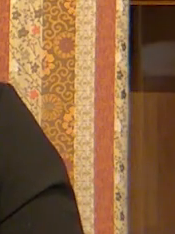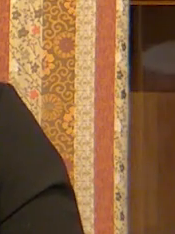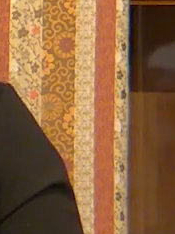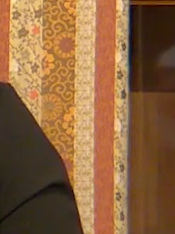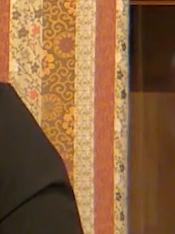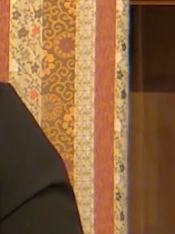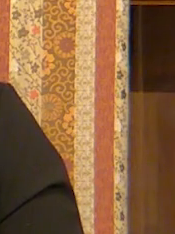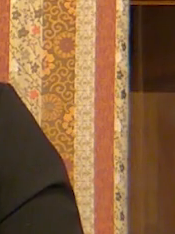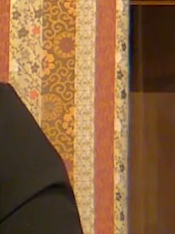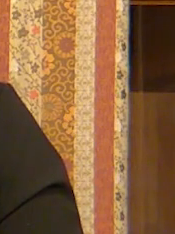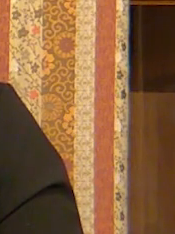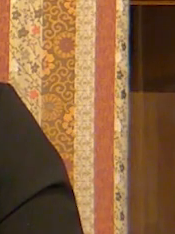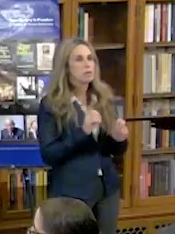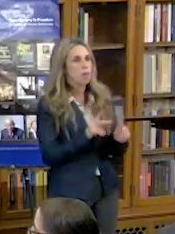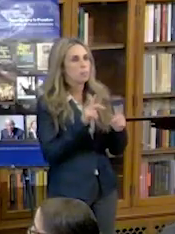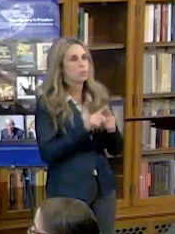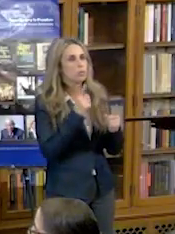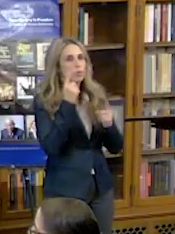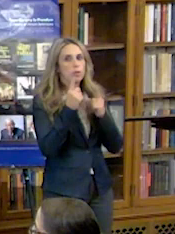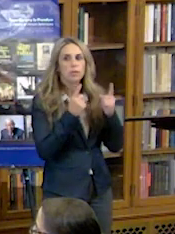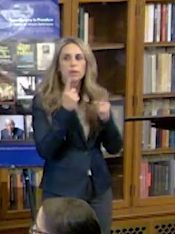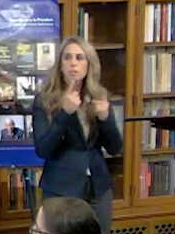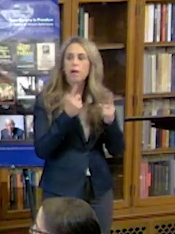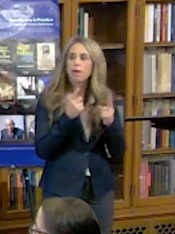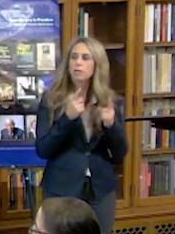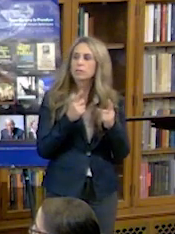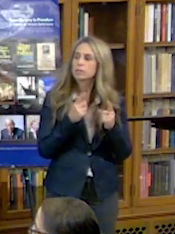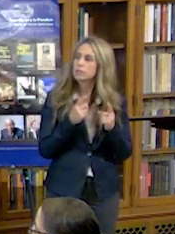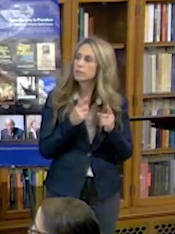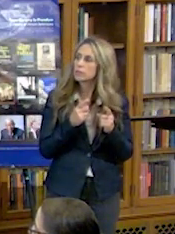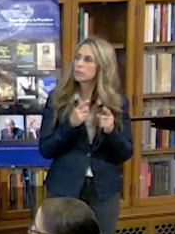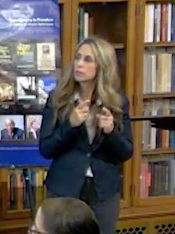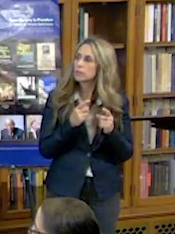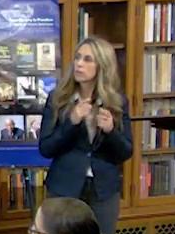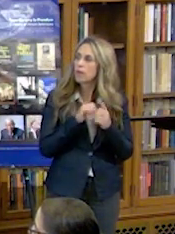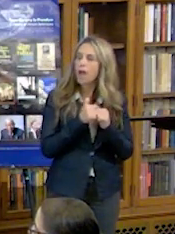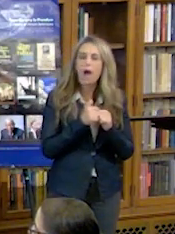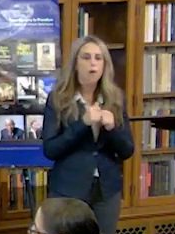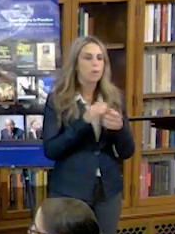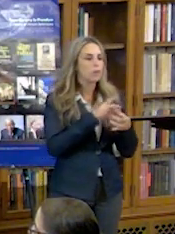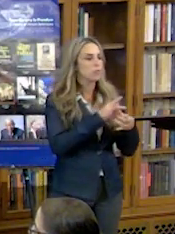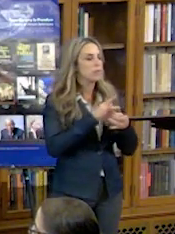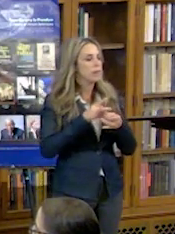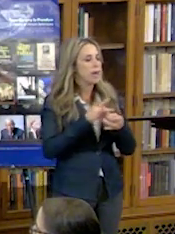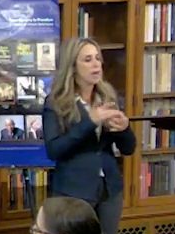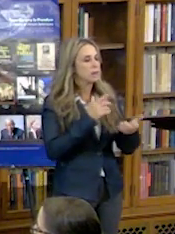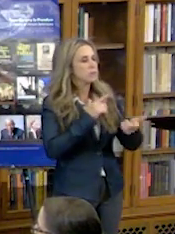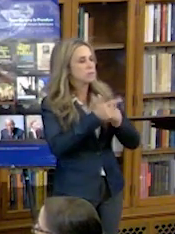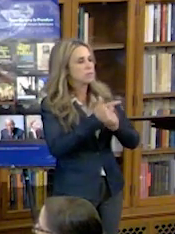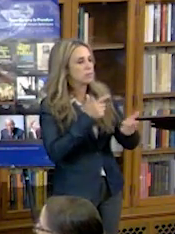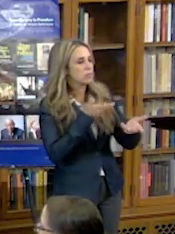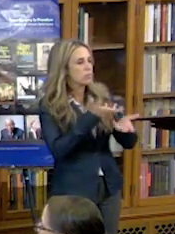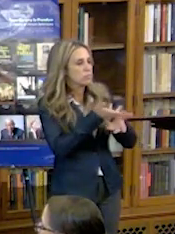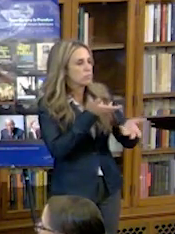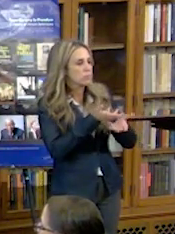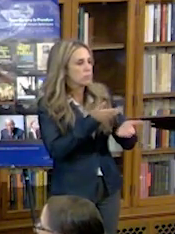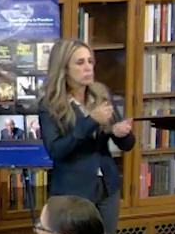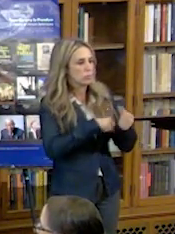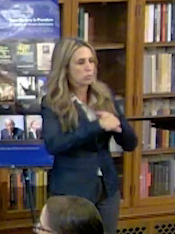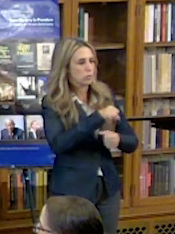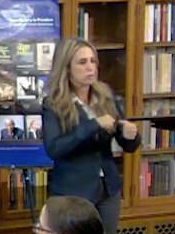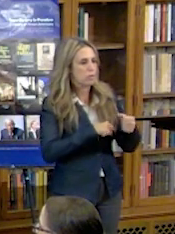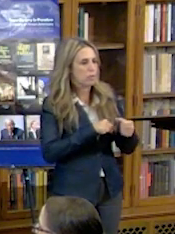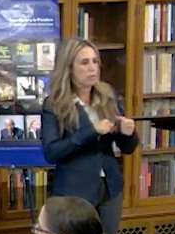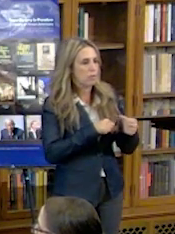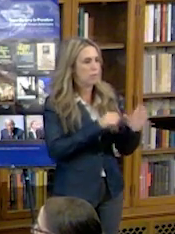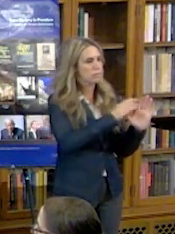it's an opportunity to think about how women um relate to one another and how there's a